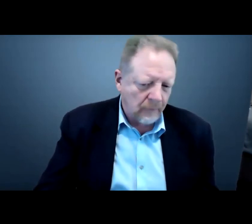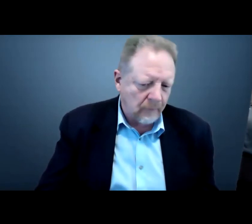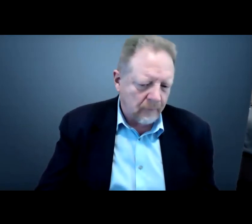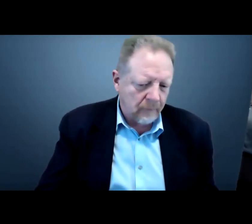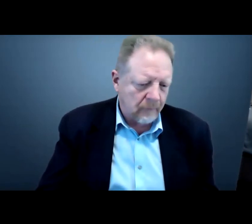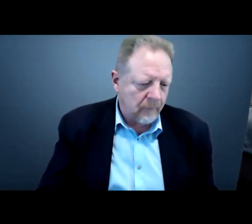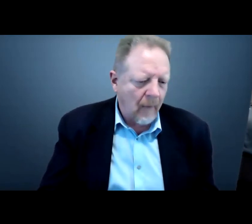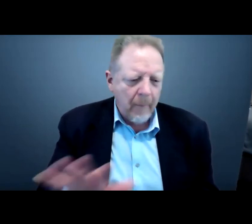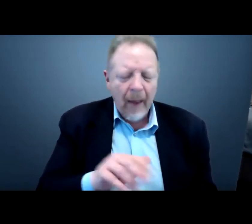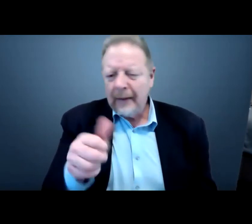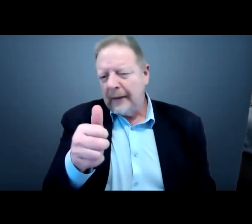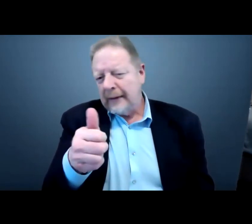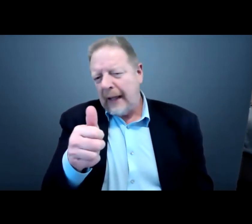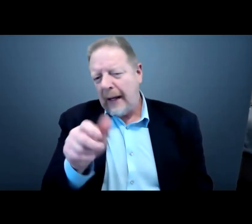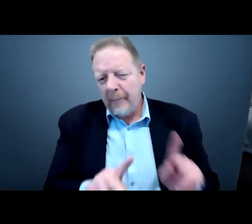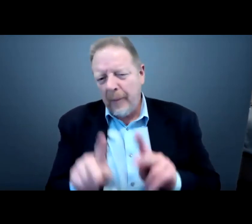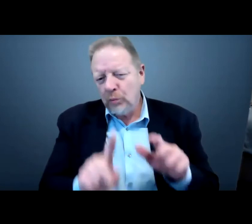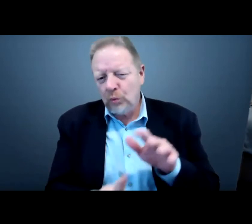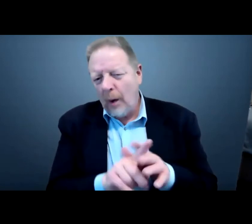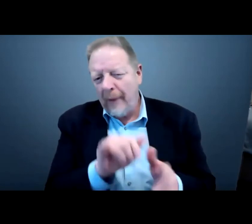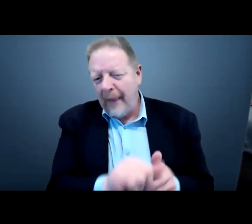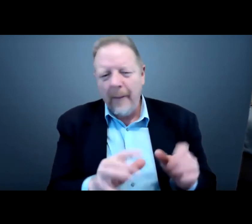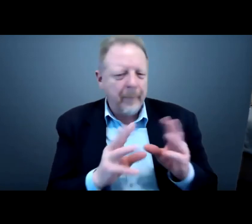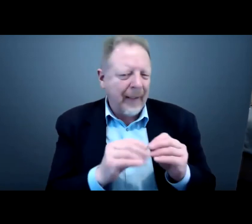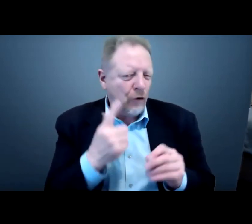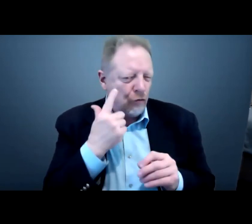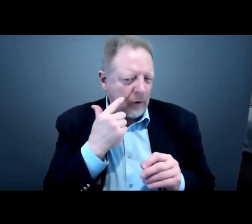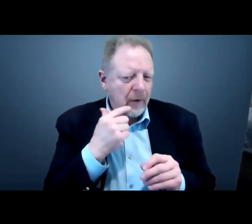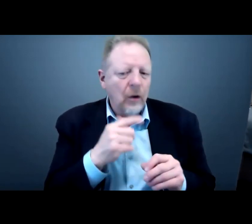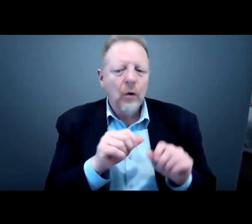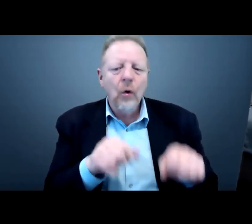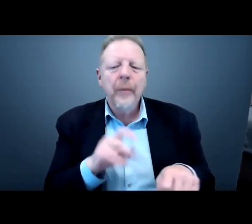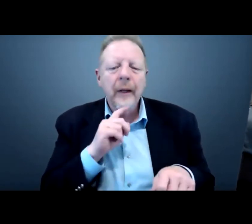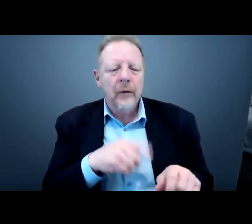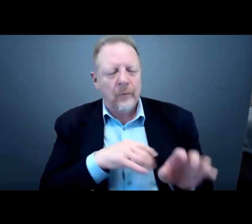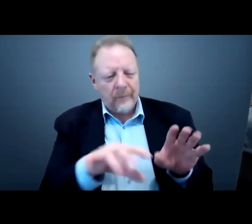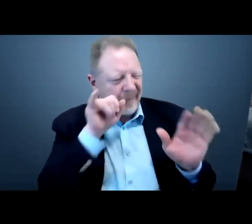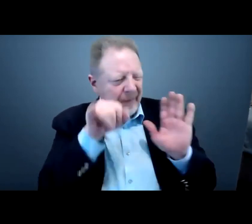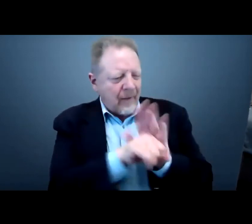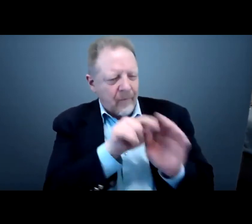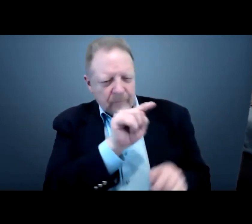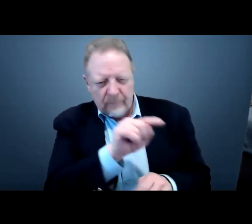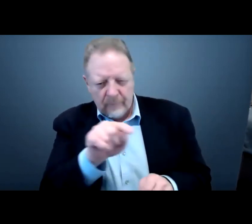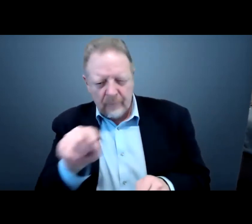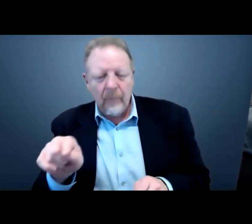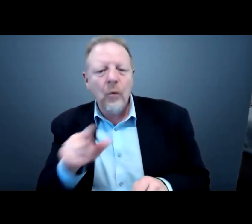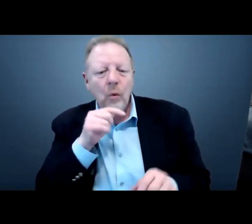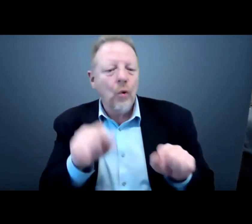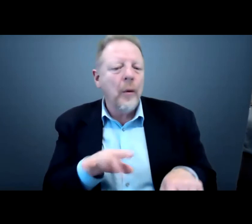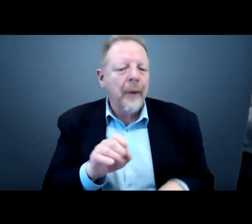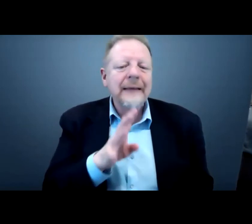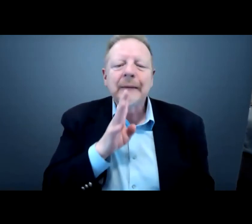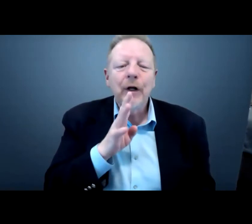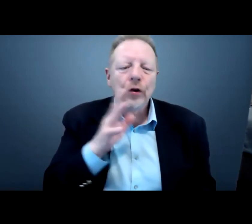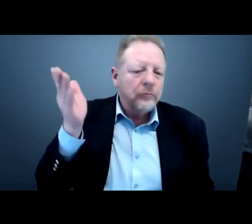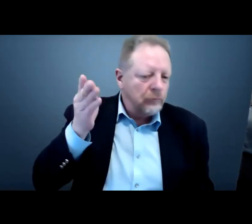So about 10 individuals that could be potential speakers.